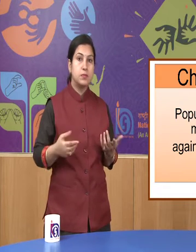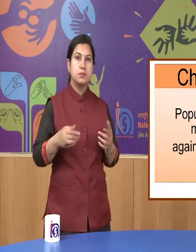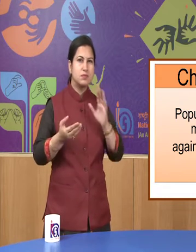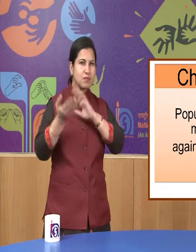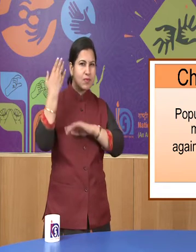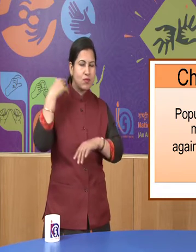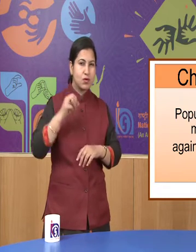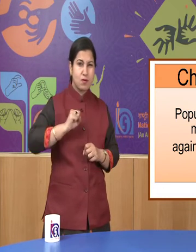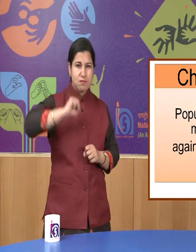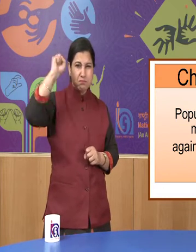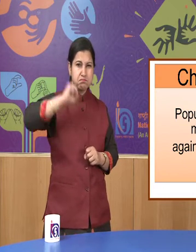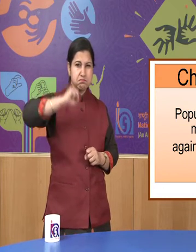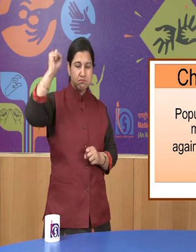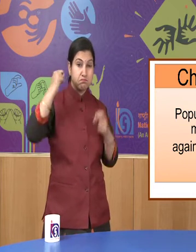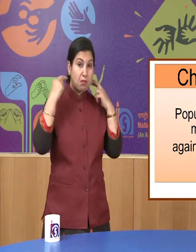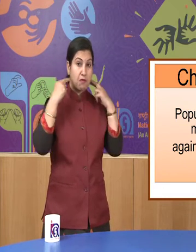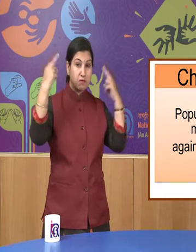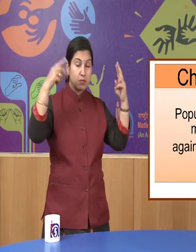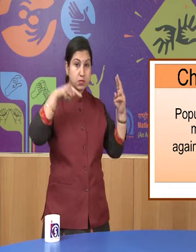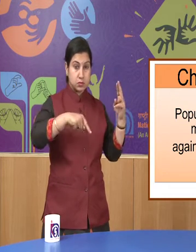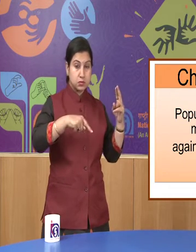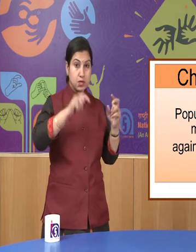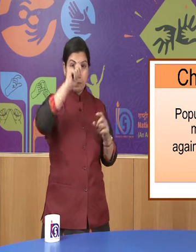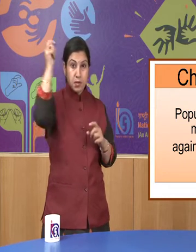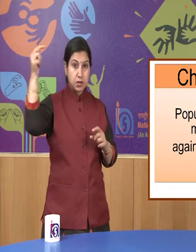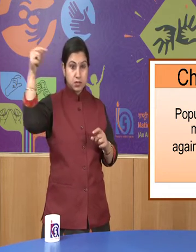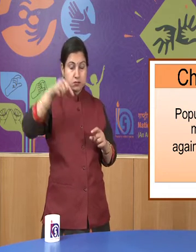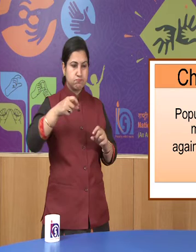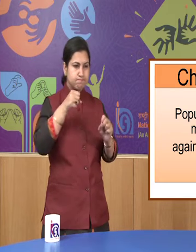Popular Resistance Movements Against the British Rule.